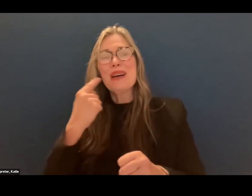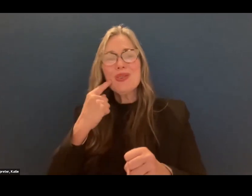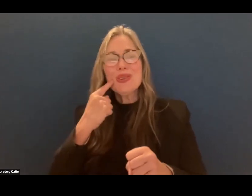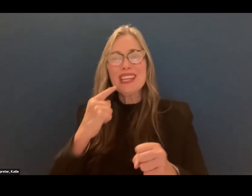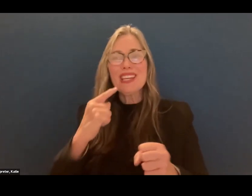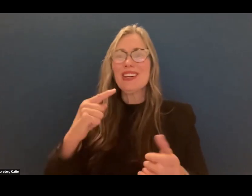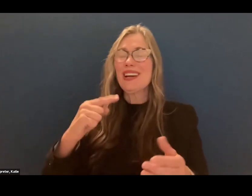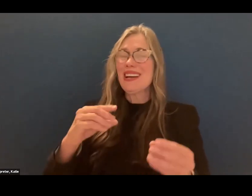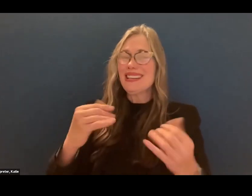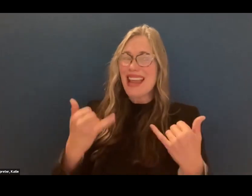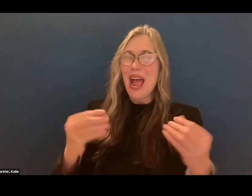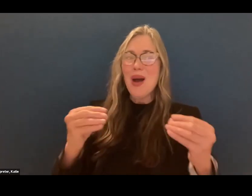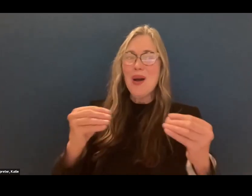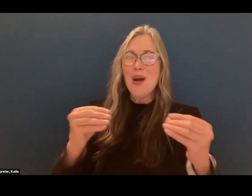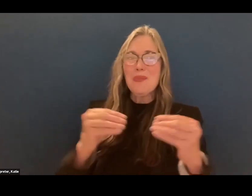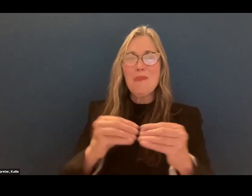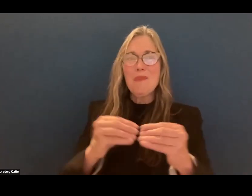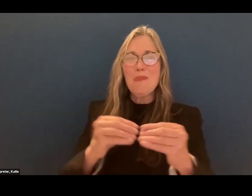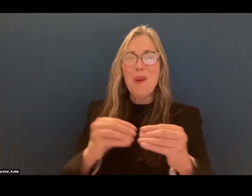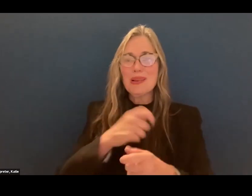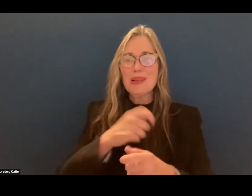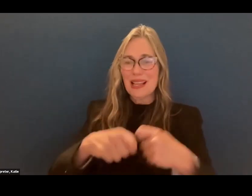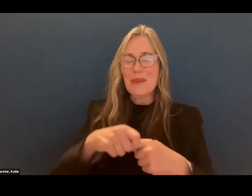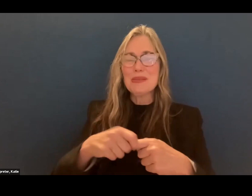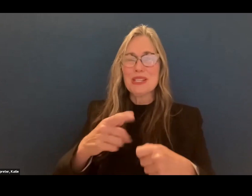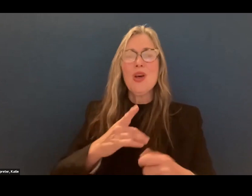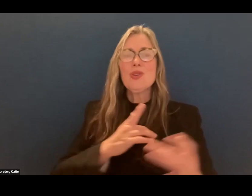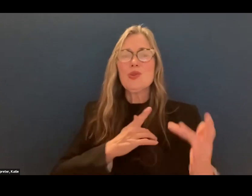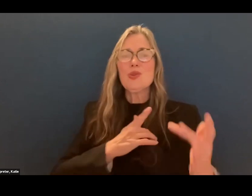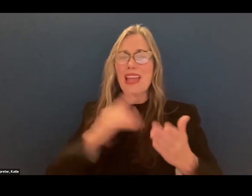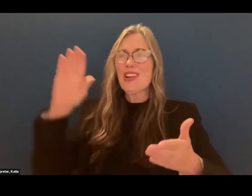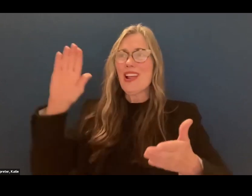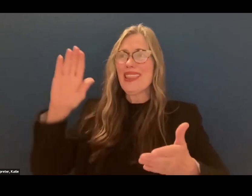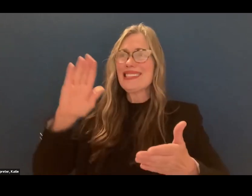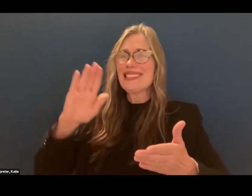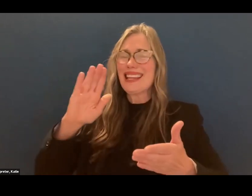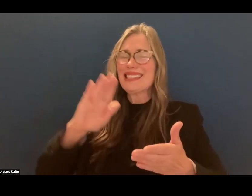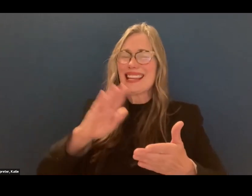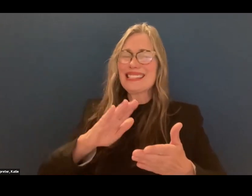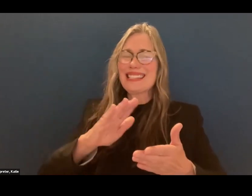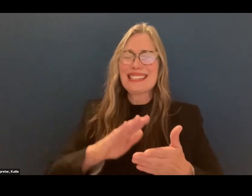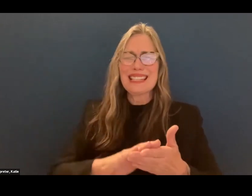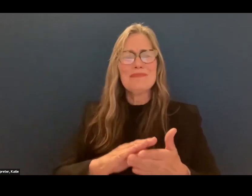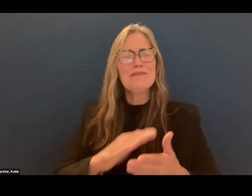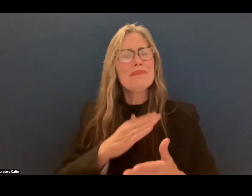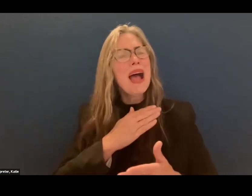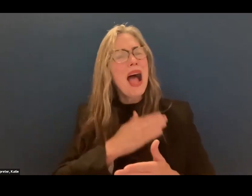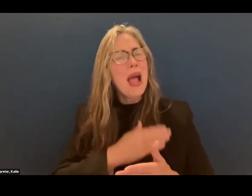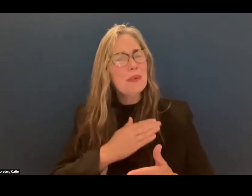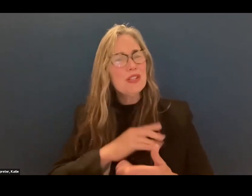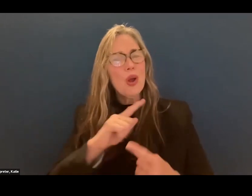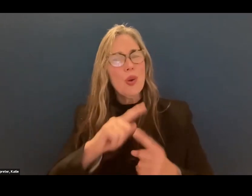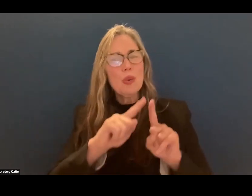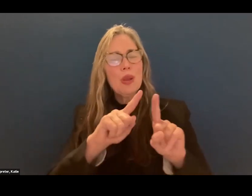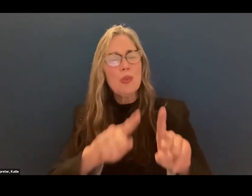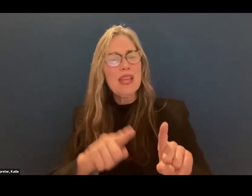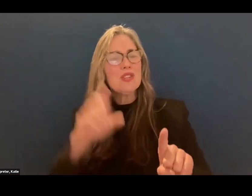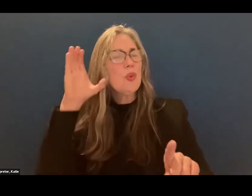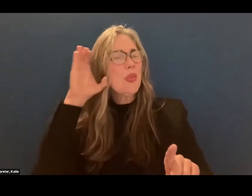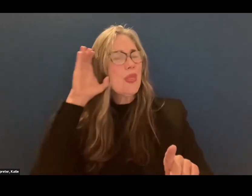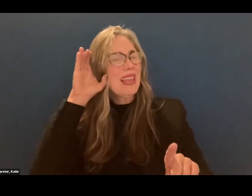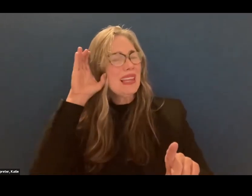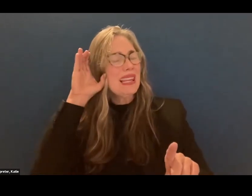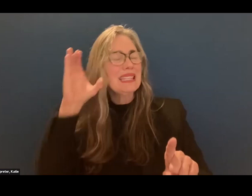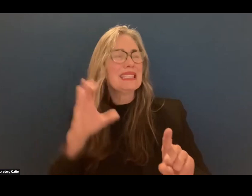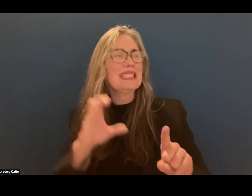have many more subs to be able to fill those roles. Well, I appreciate that because as we were doing some of the listening tours, that was things coming up. Teachers felt they